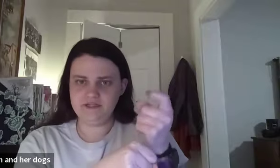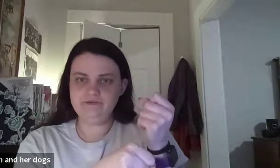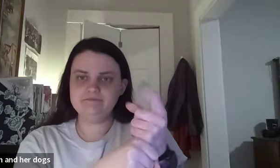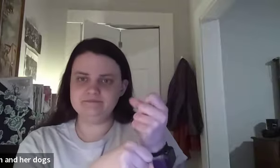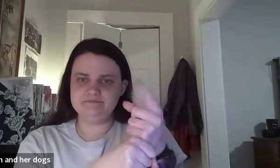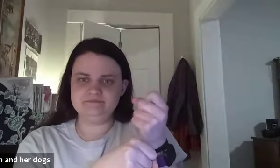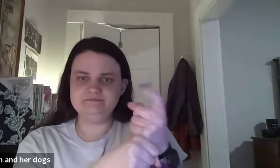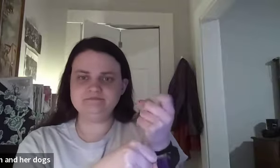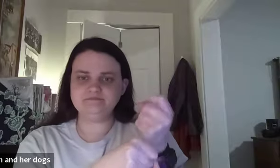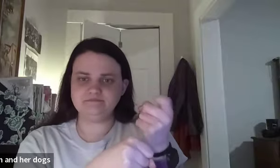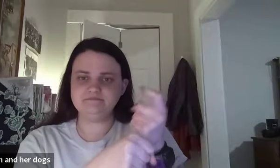yearly.